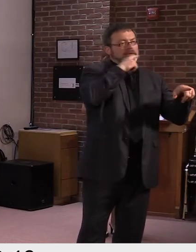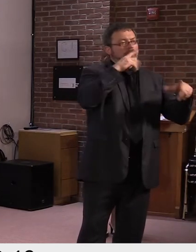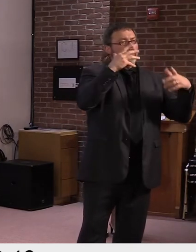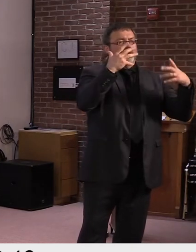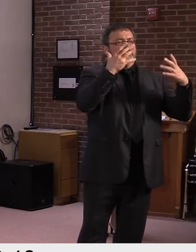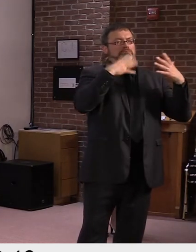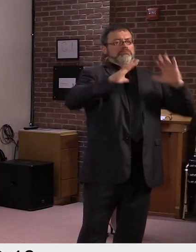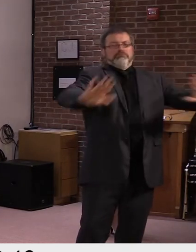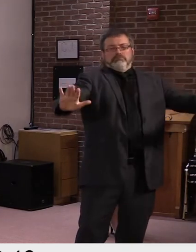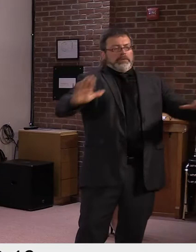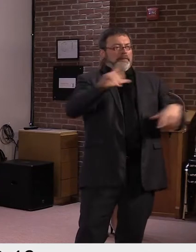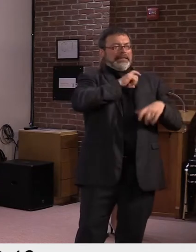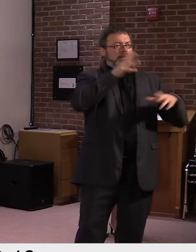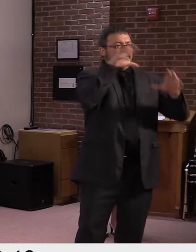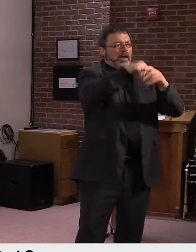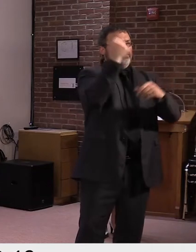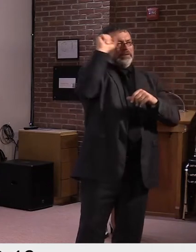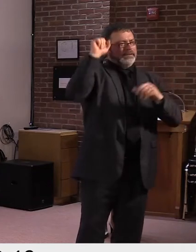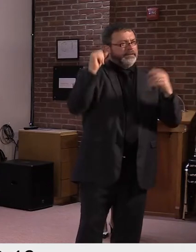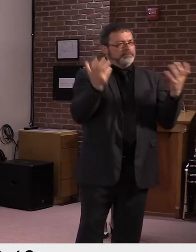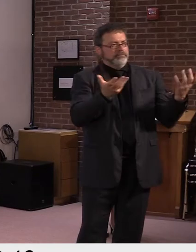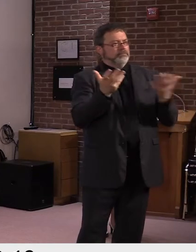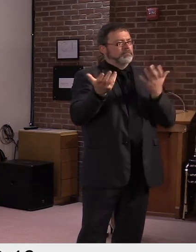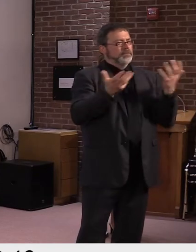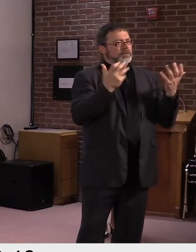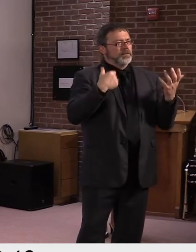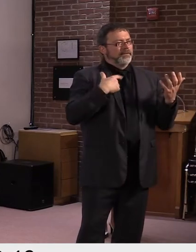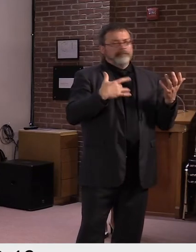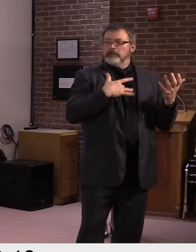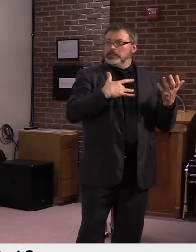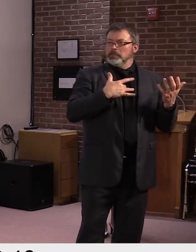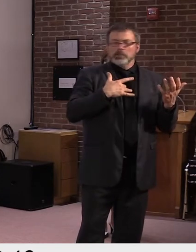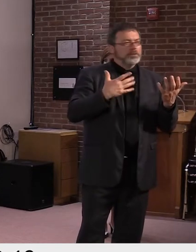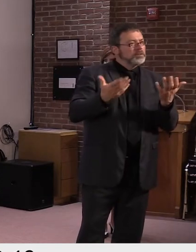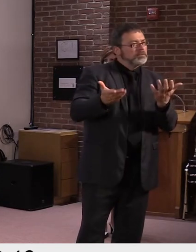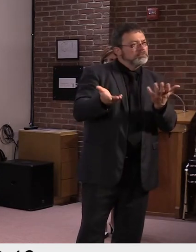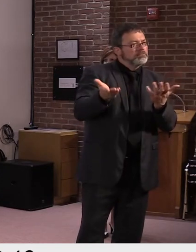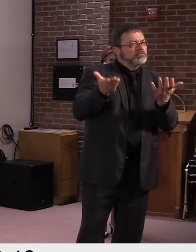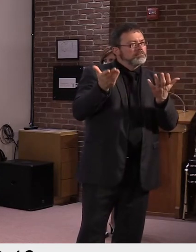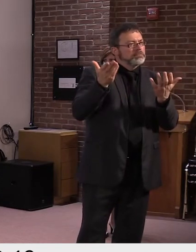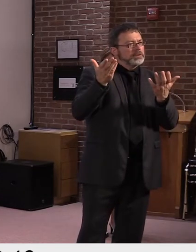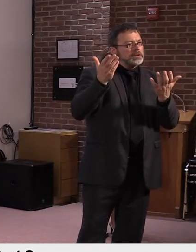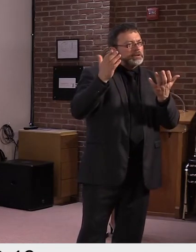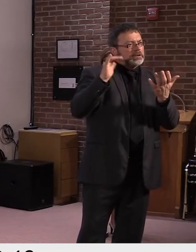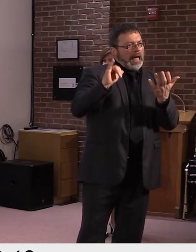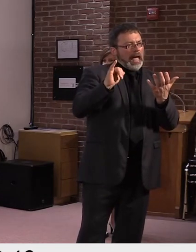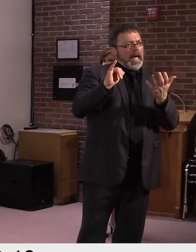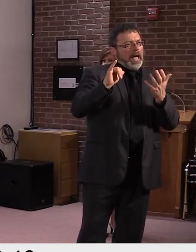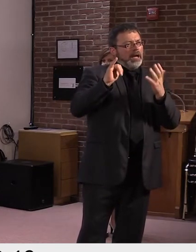stations. I'm just wondering if and when did the state police change its policy?